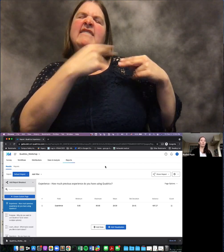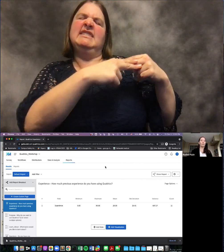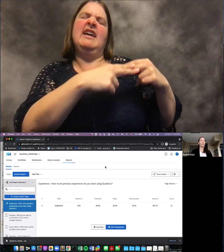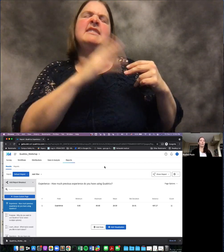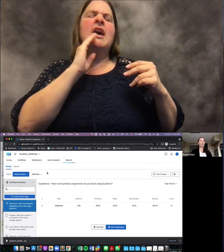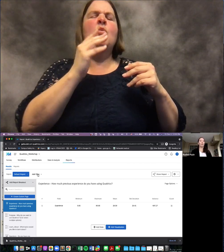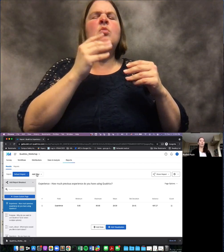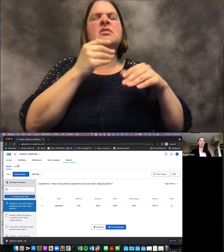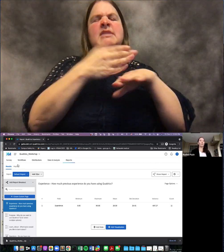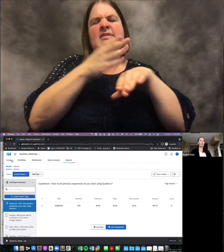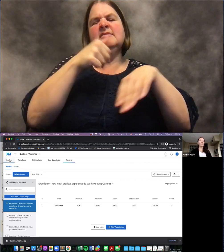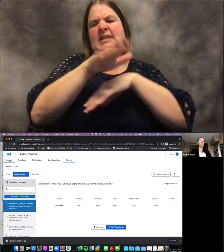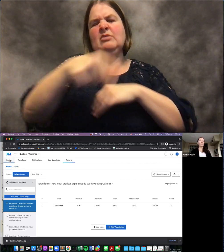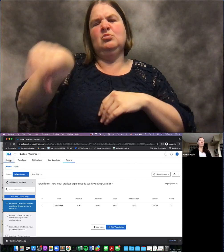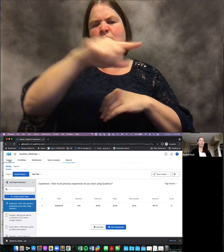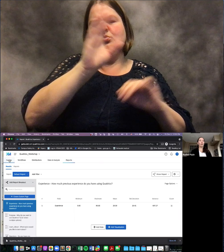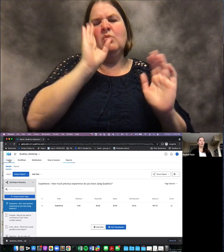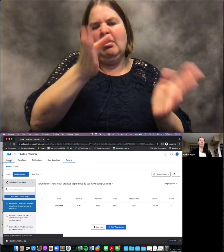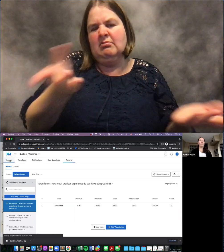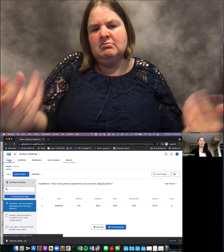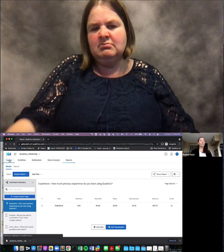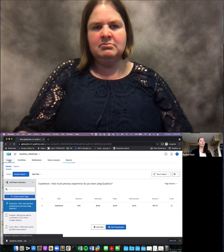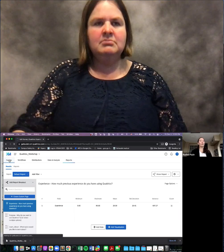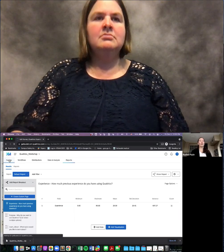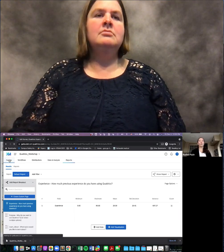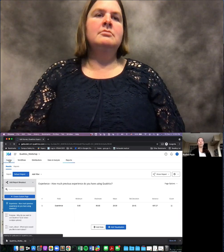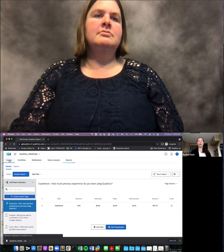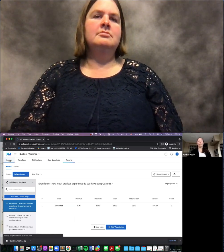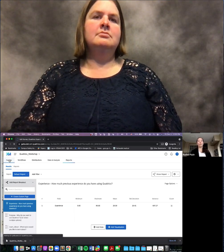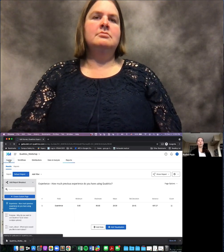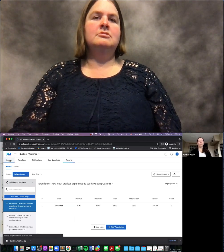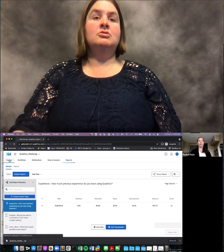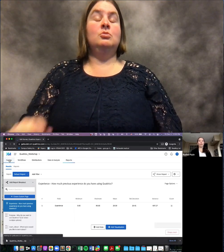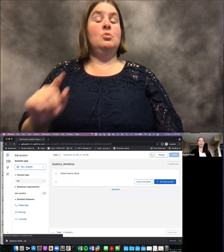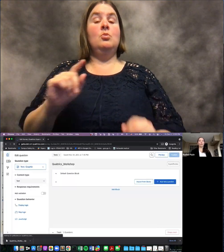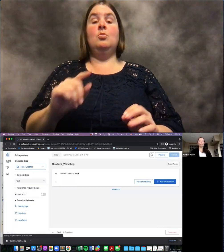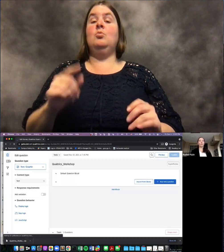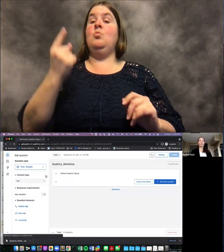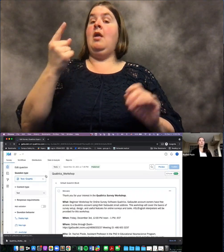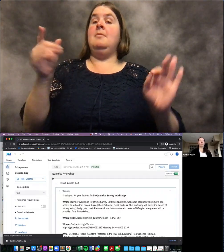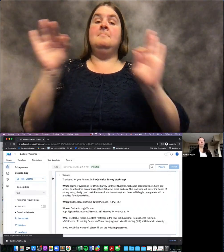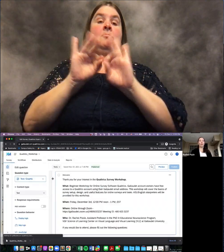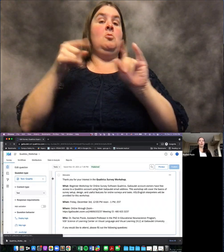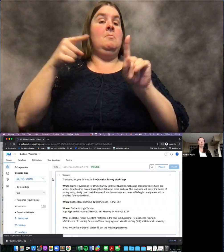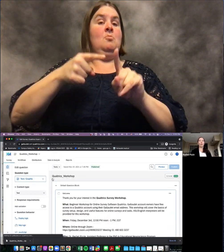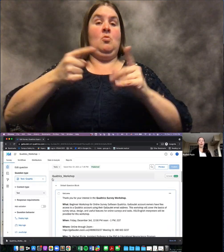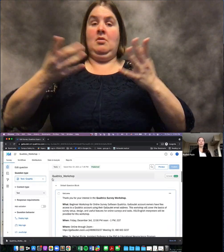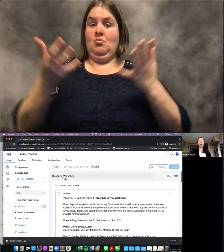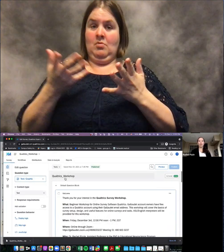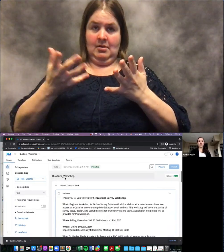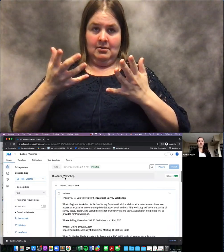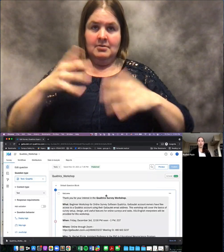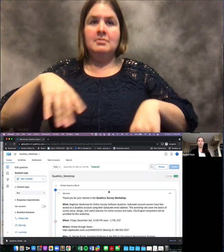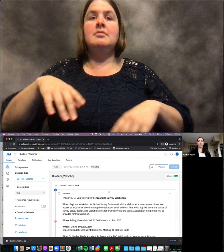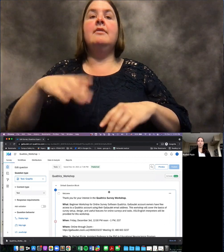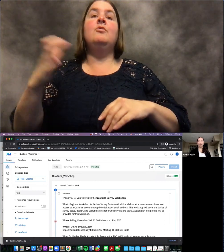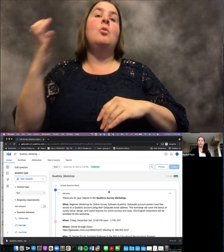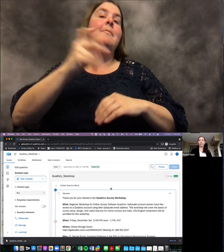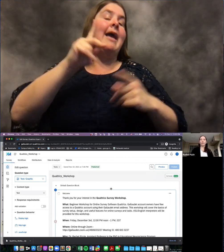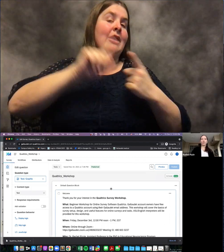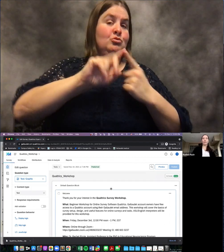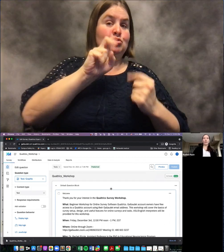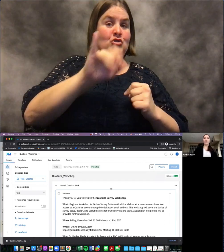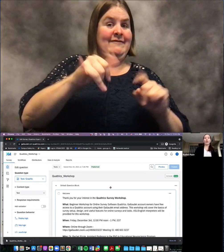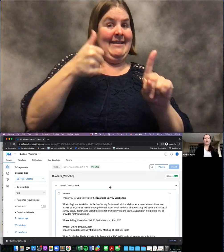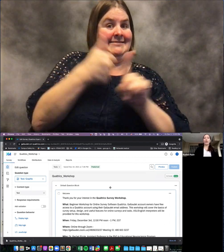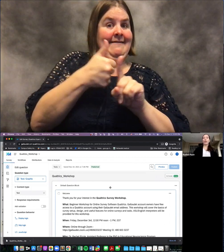all. So first, I want to make one important point. Going back to our survey,